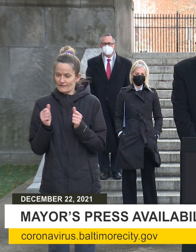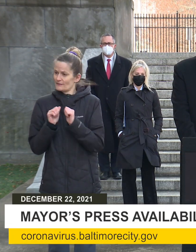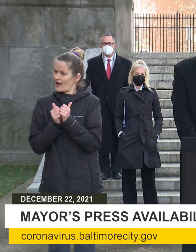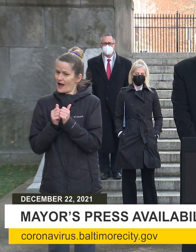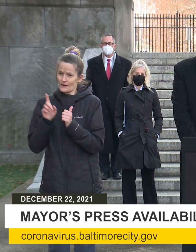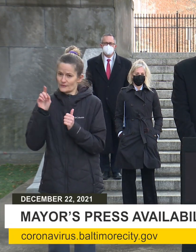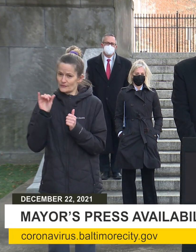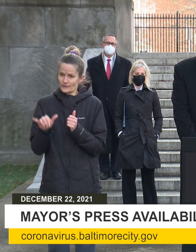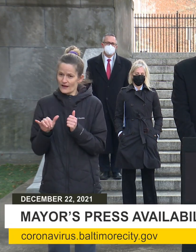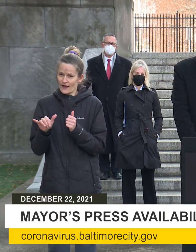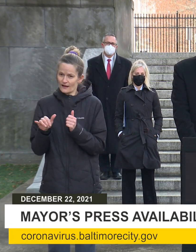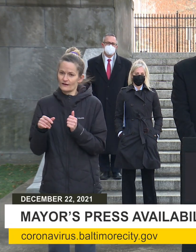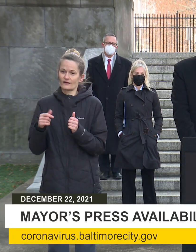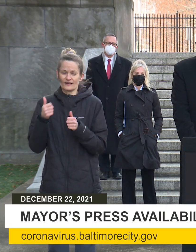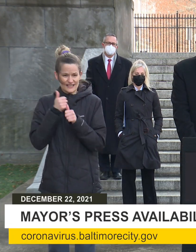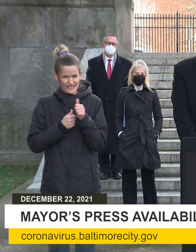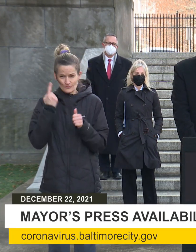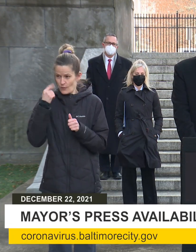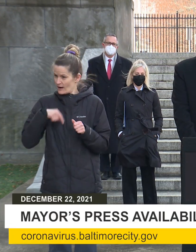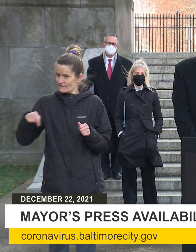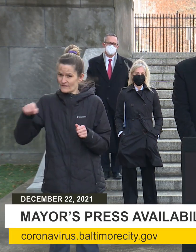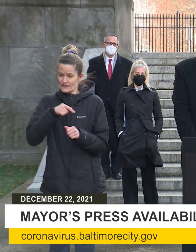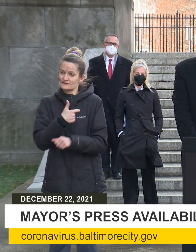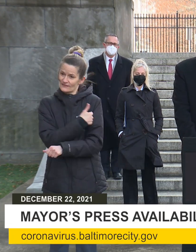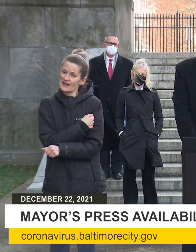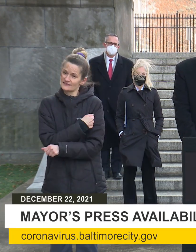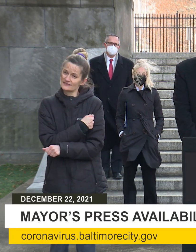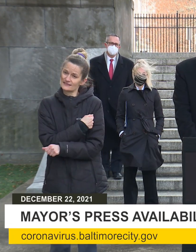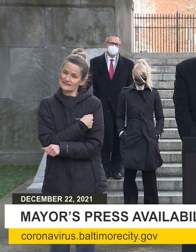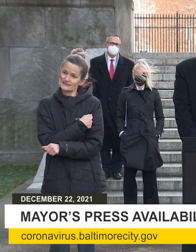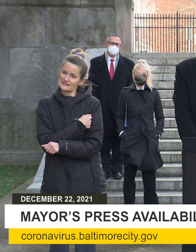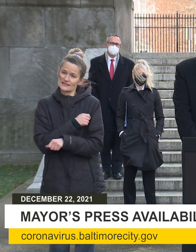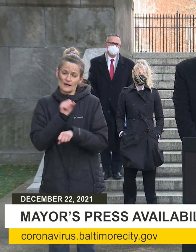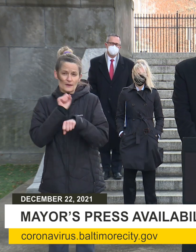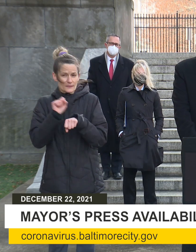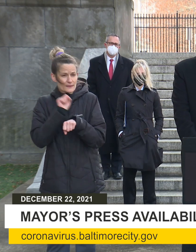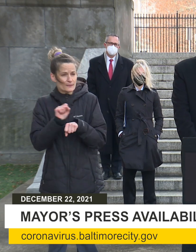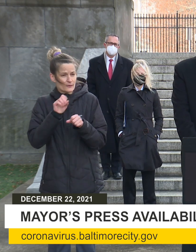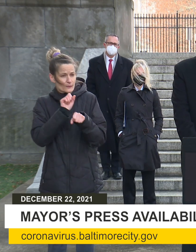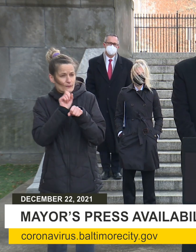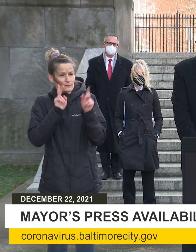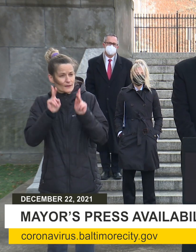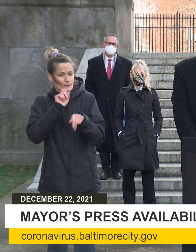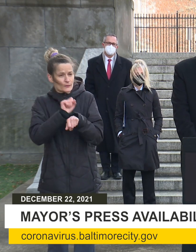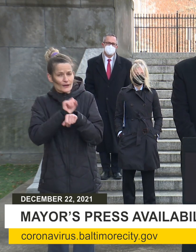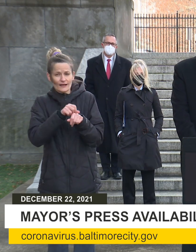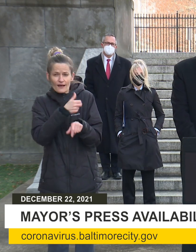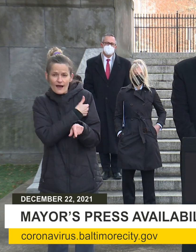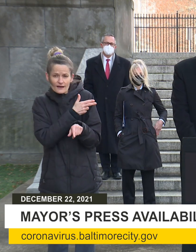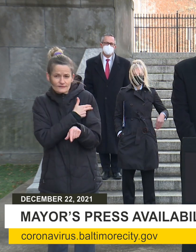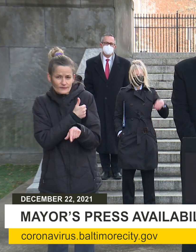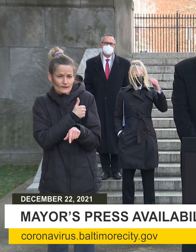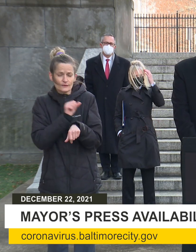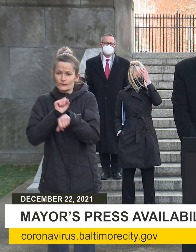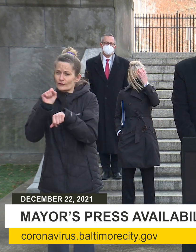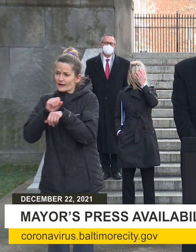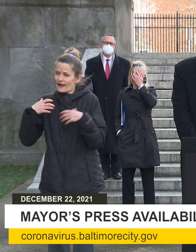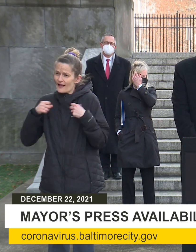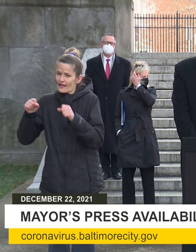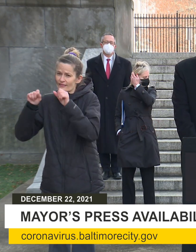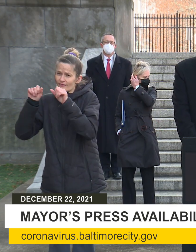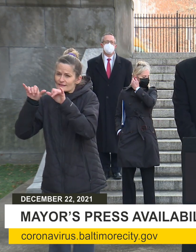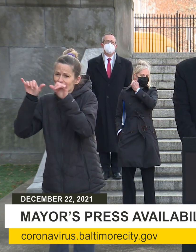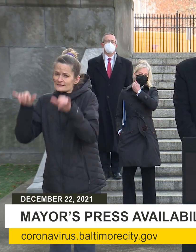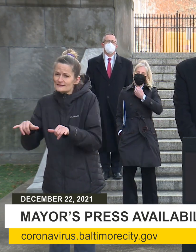of us getting vaccinated. The people working in our hospitals and health systems want to be able to be there to help meet